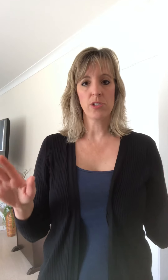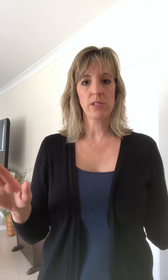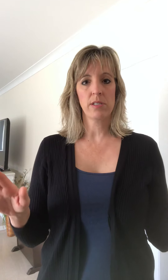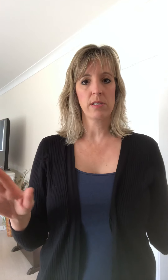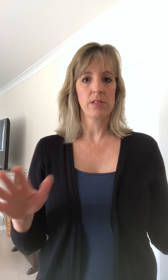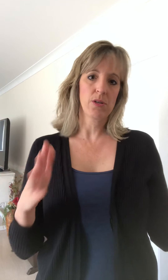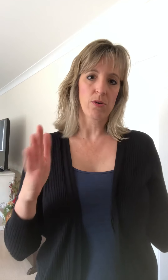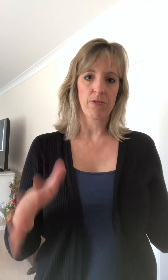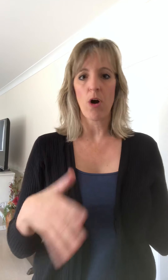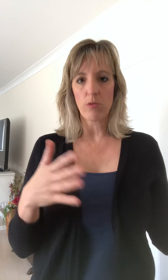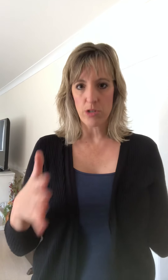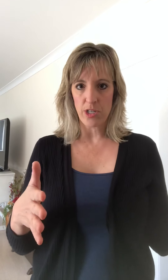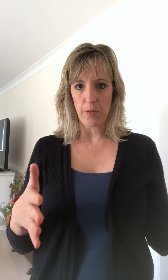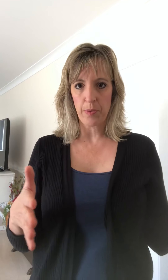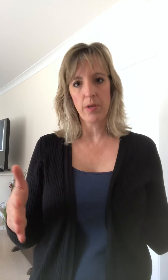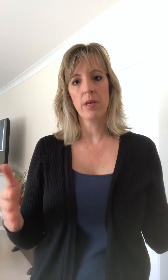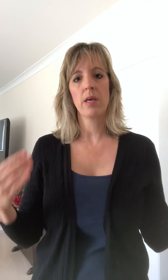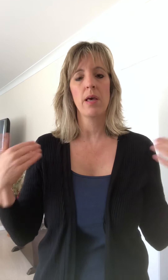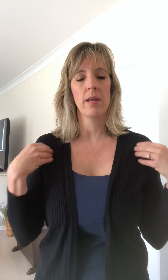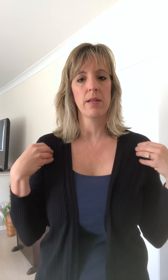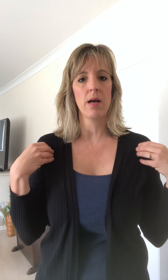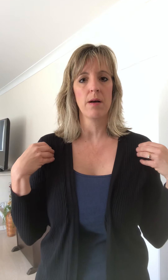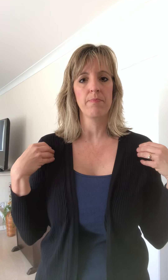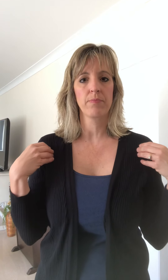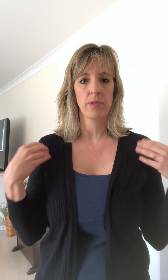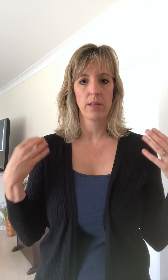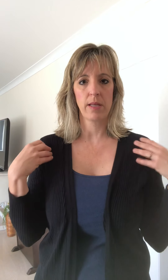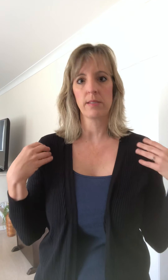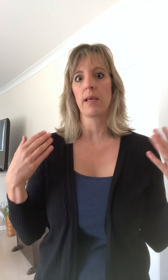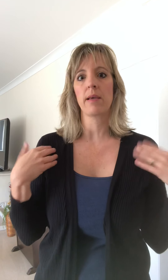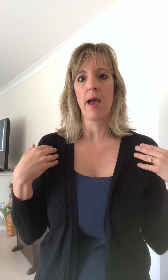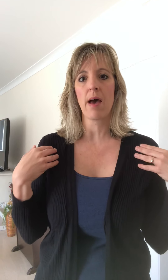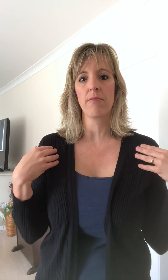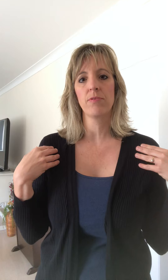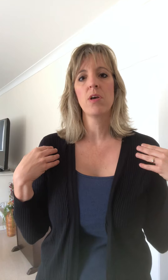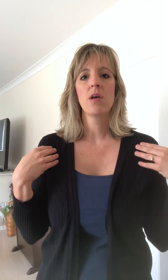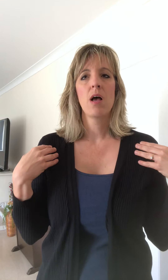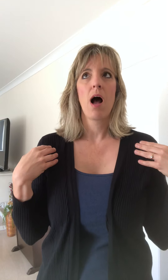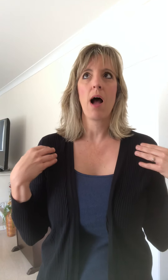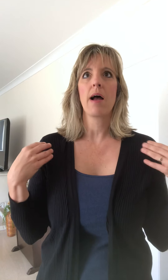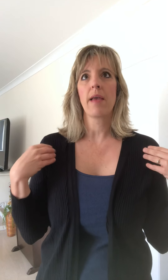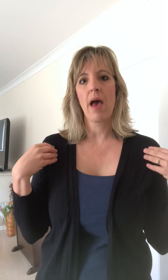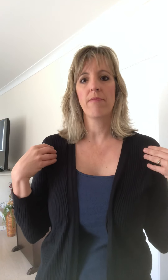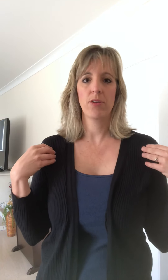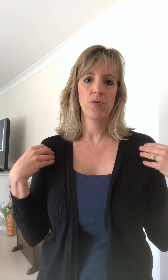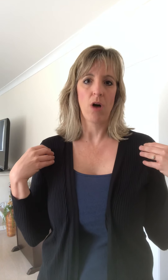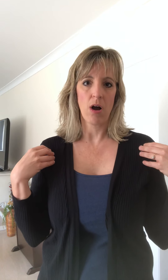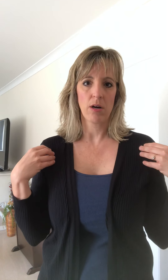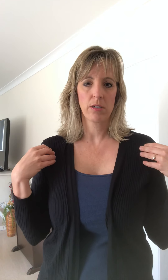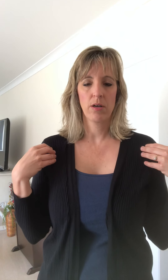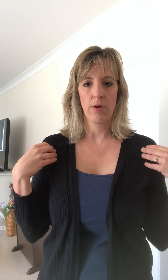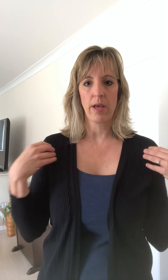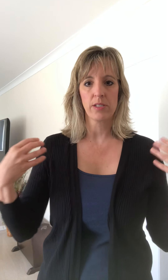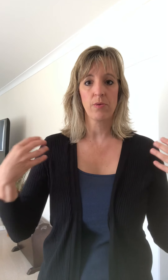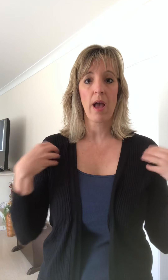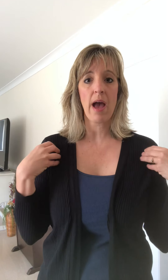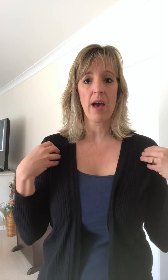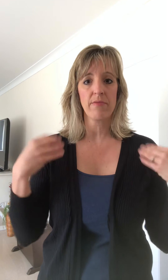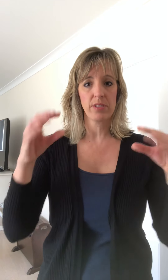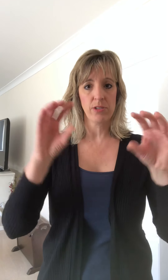just this, for ownership. And that's like I have a new car. Okay, so have is you